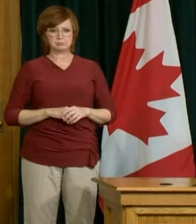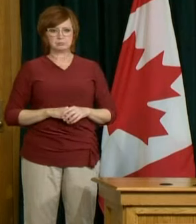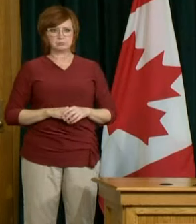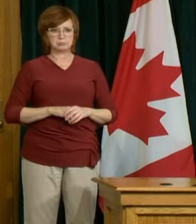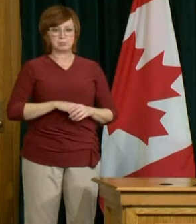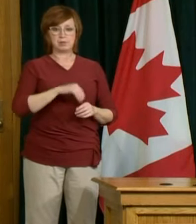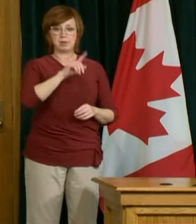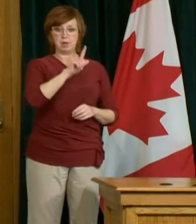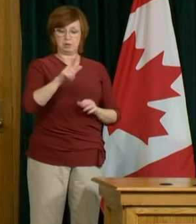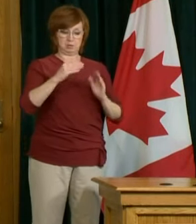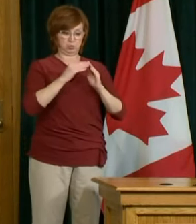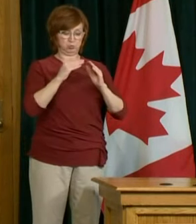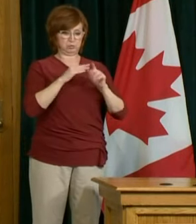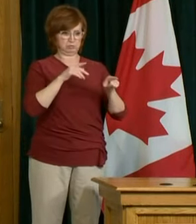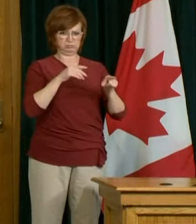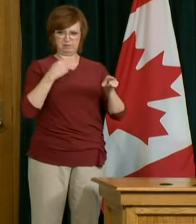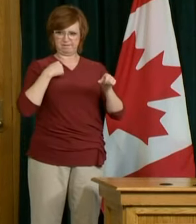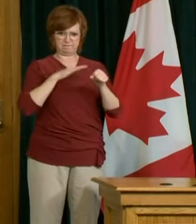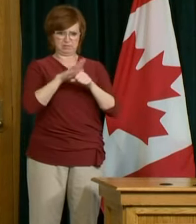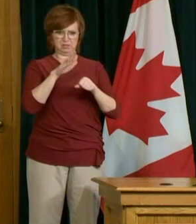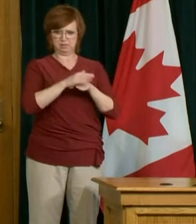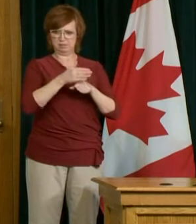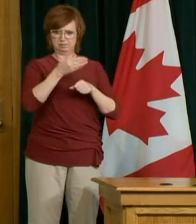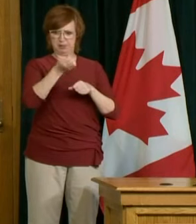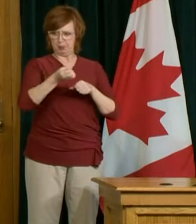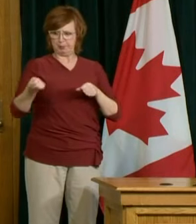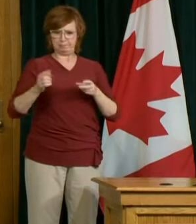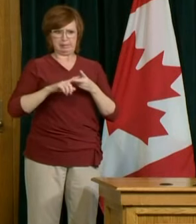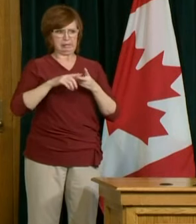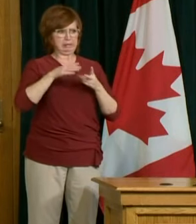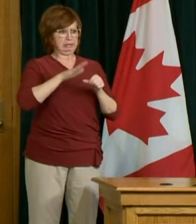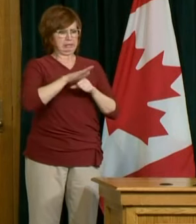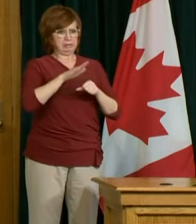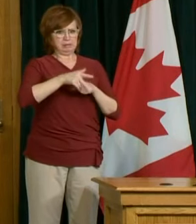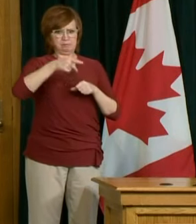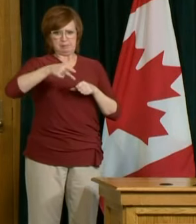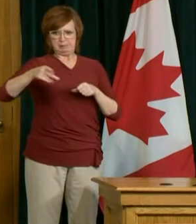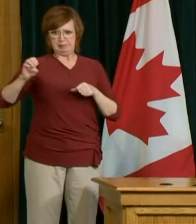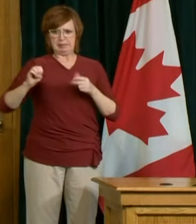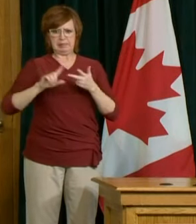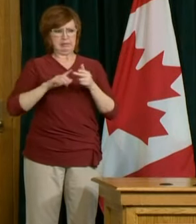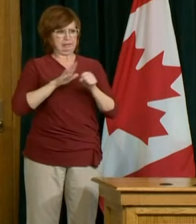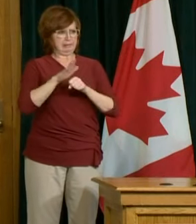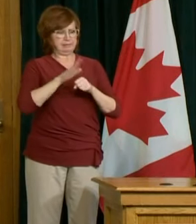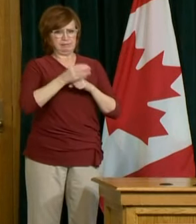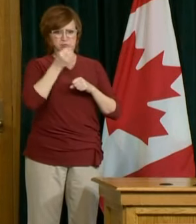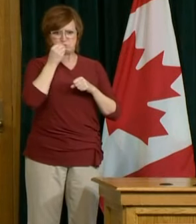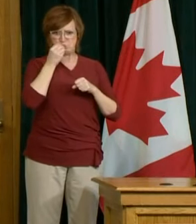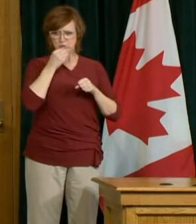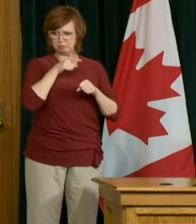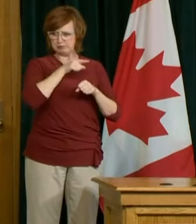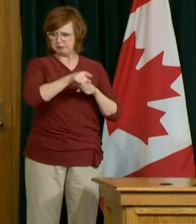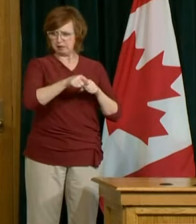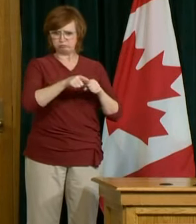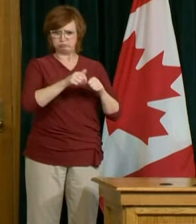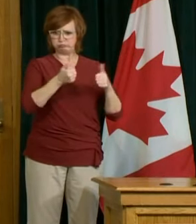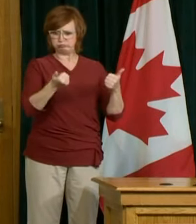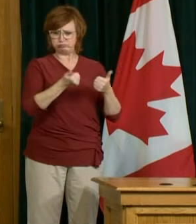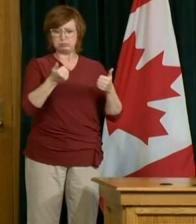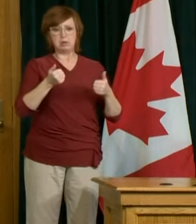Loche? I don't know what the situation is with all the stores there and everything, but is there any? I did see a